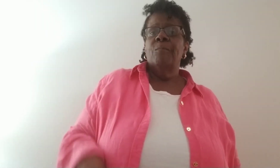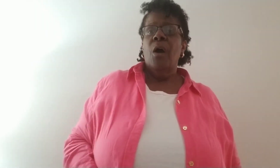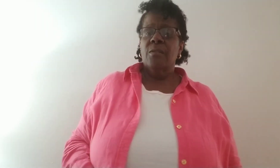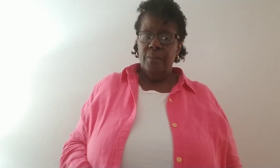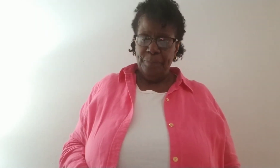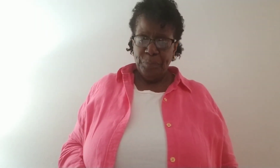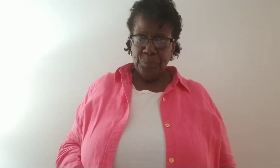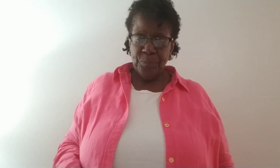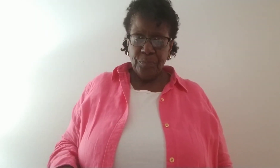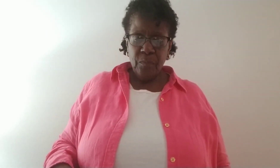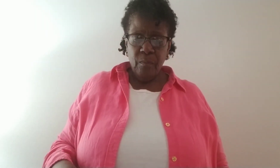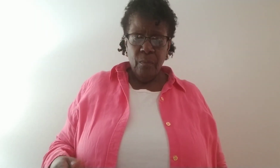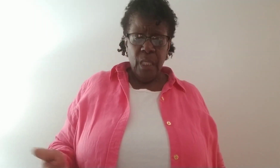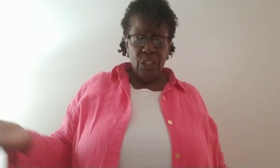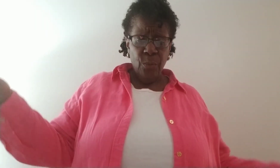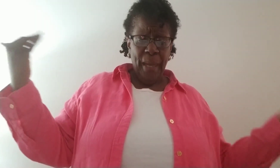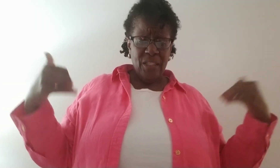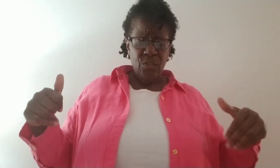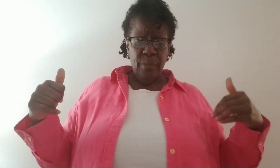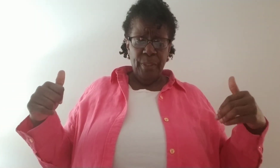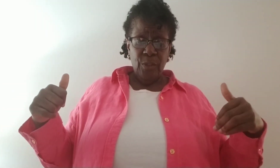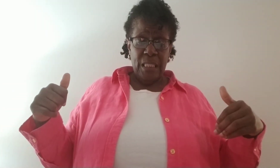also. So back to the billions.